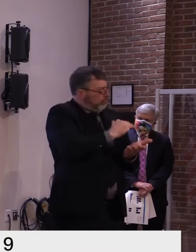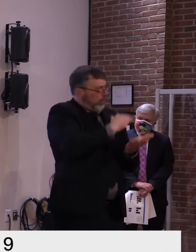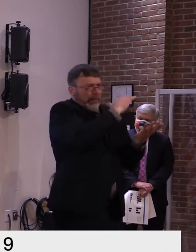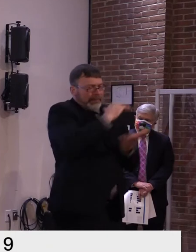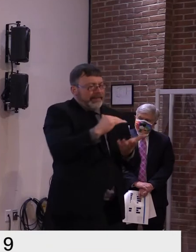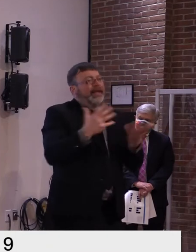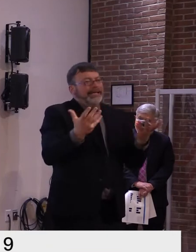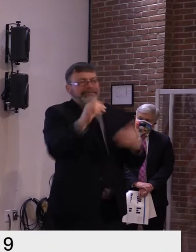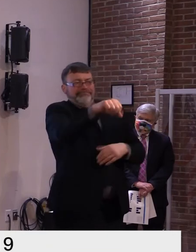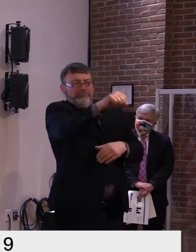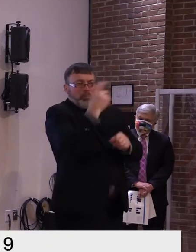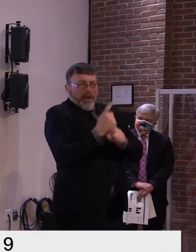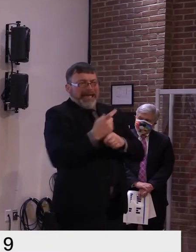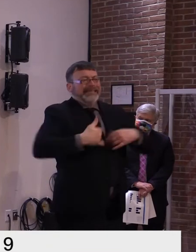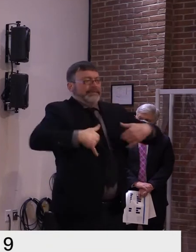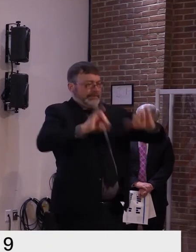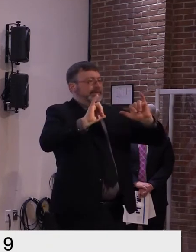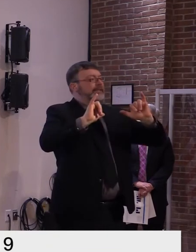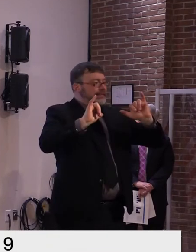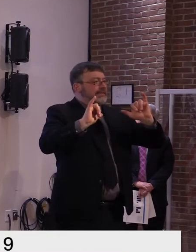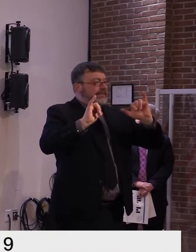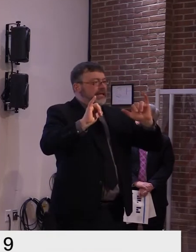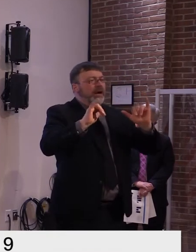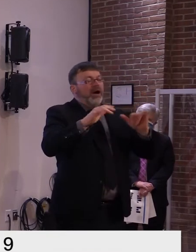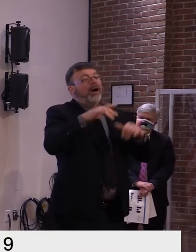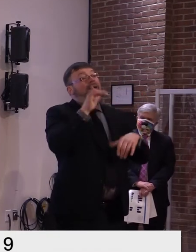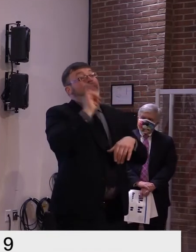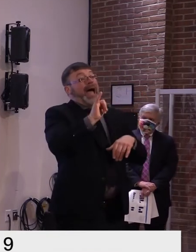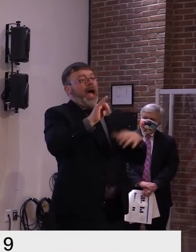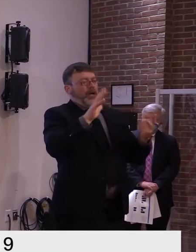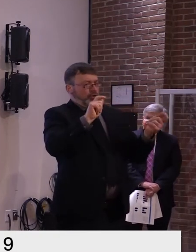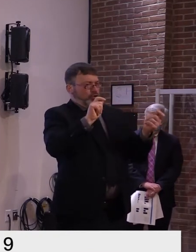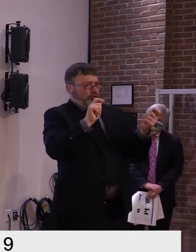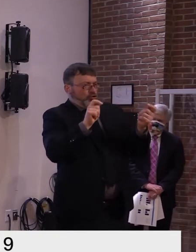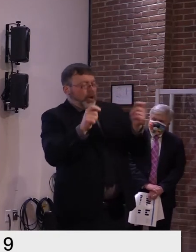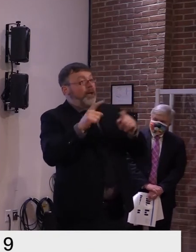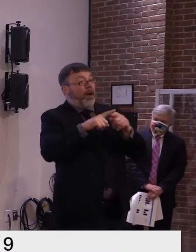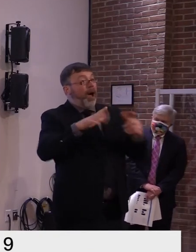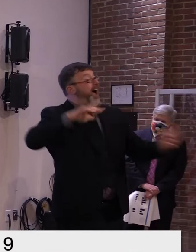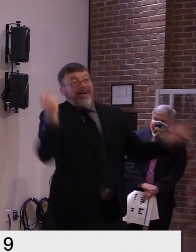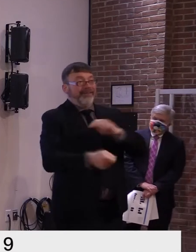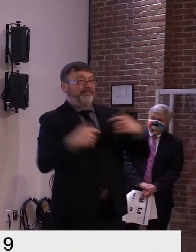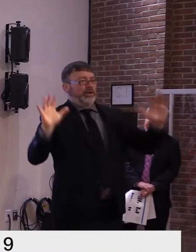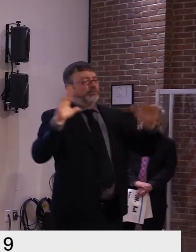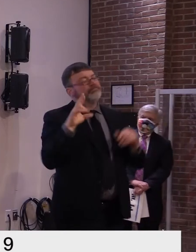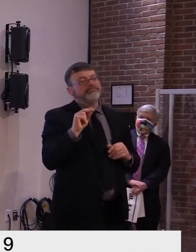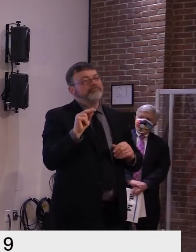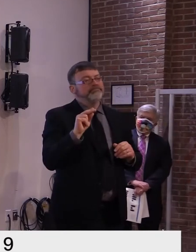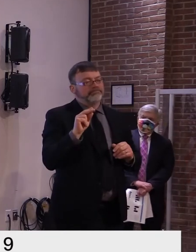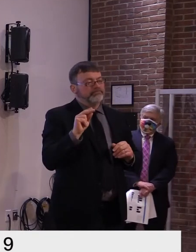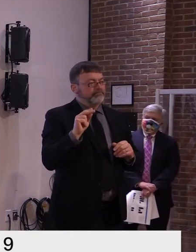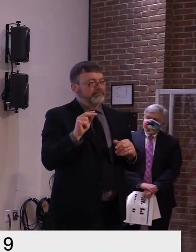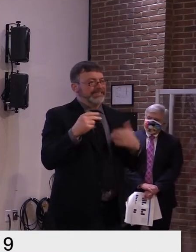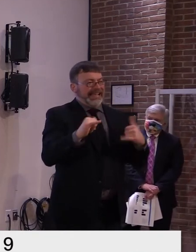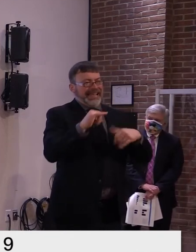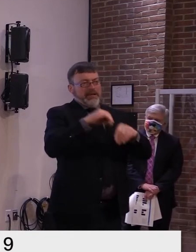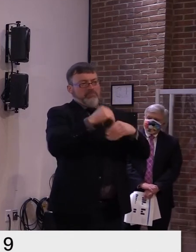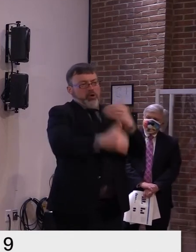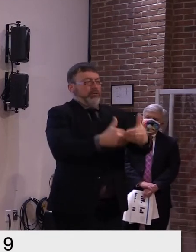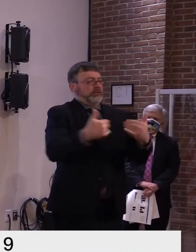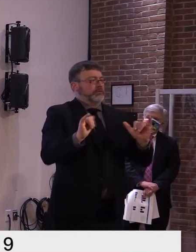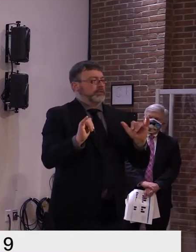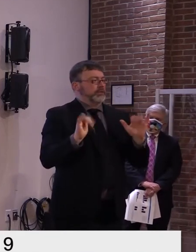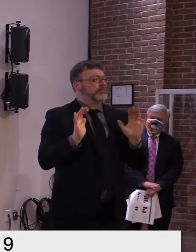right away because we're getting it out as fast as we can to the priority populations, we have no reason to change our stance